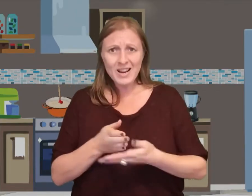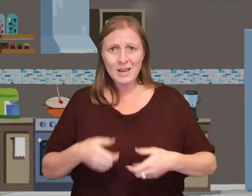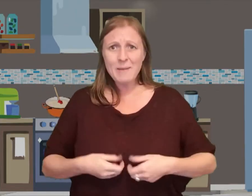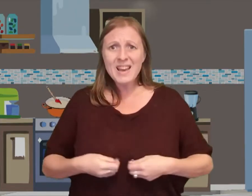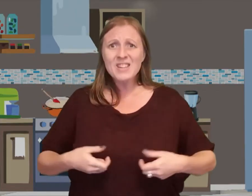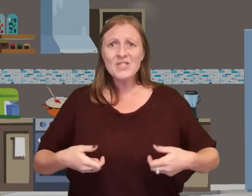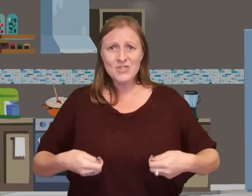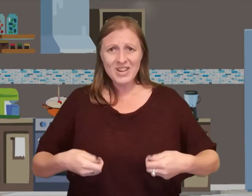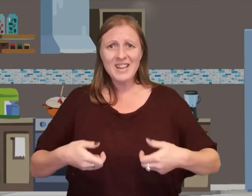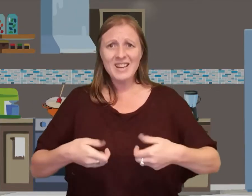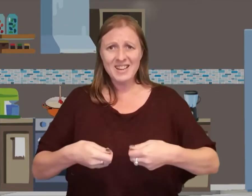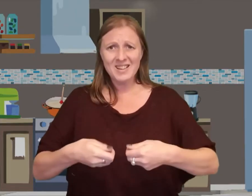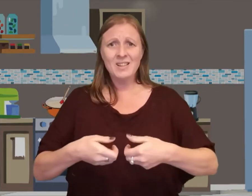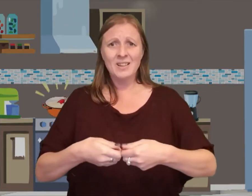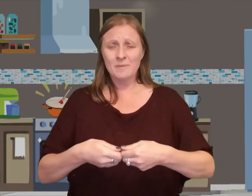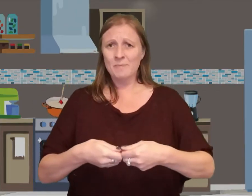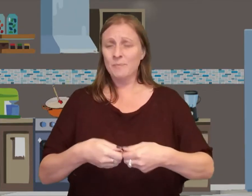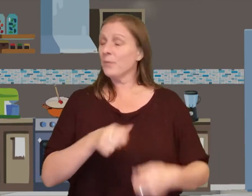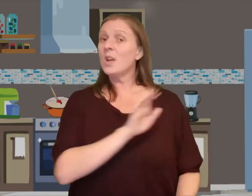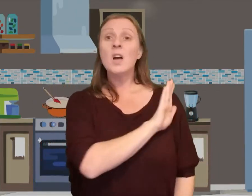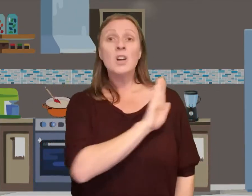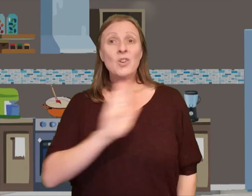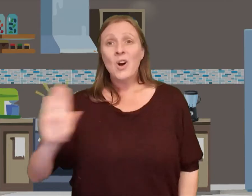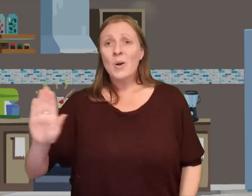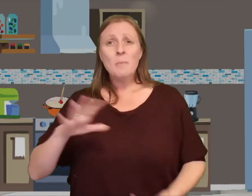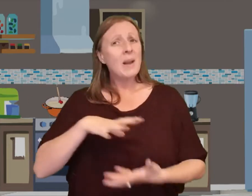really pastry and not